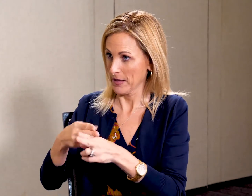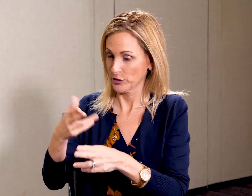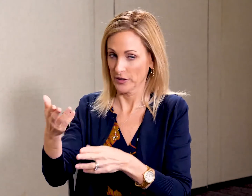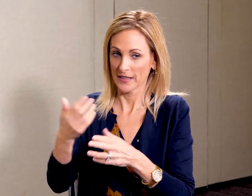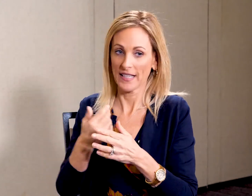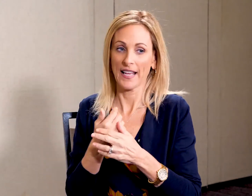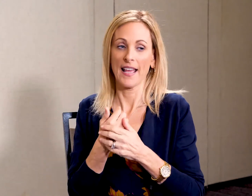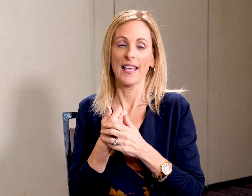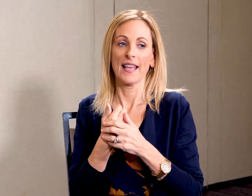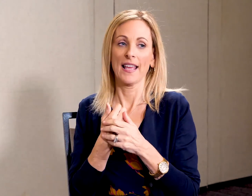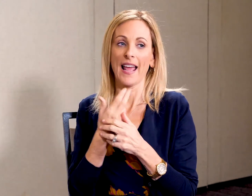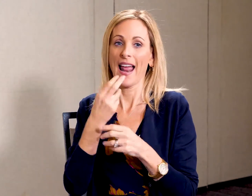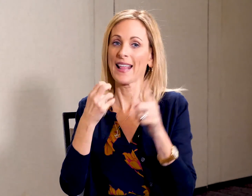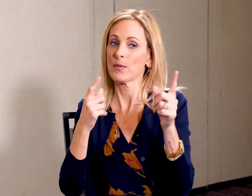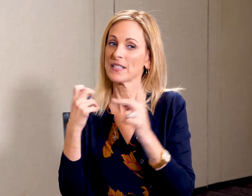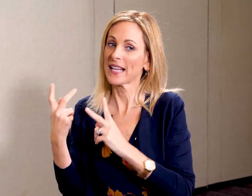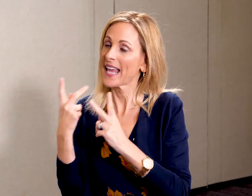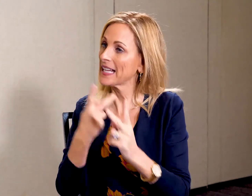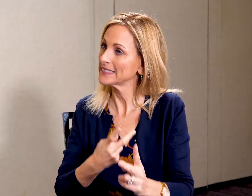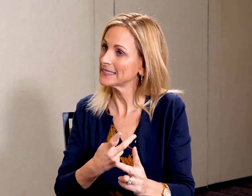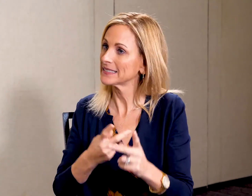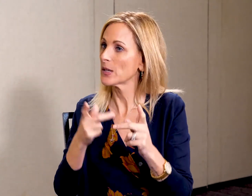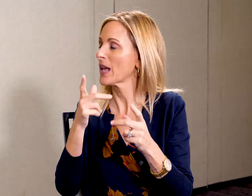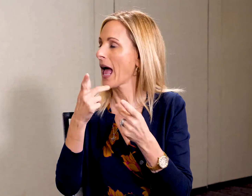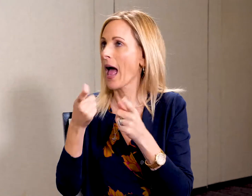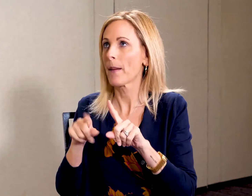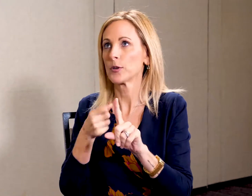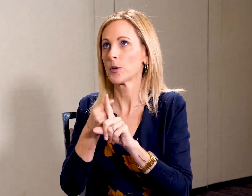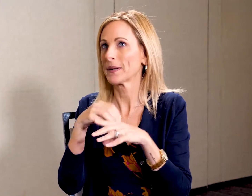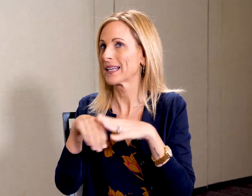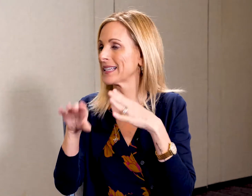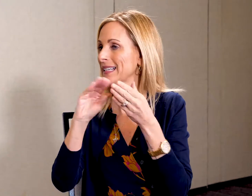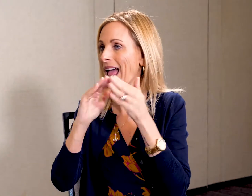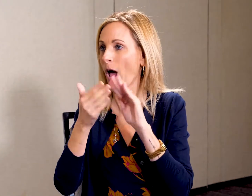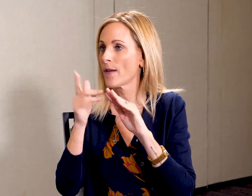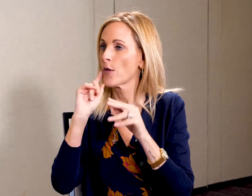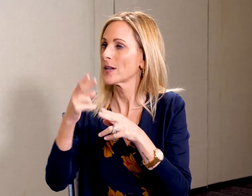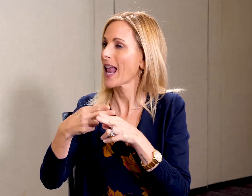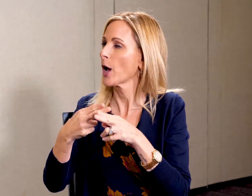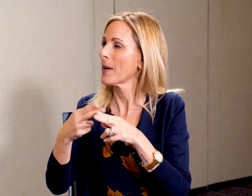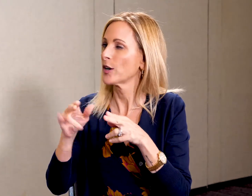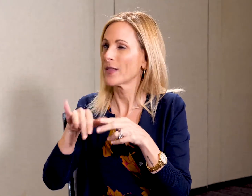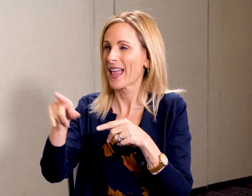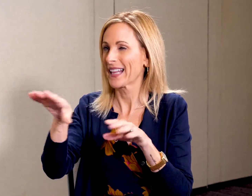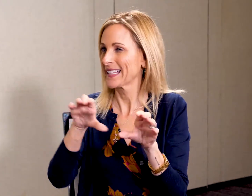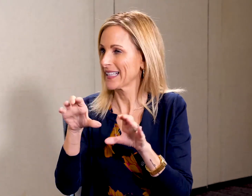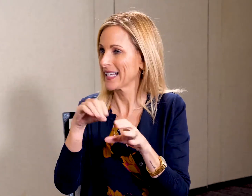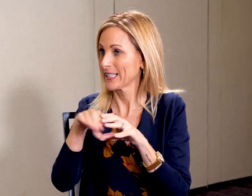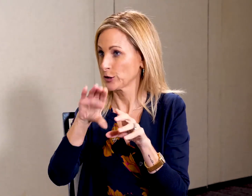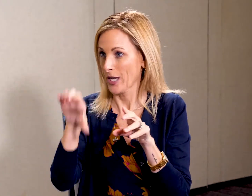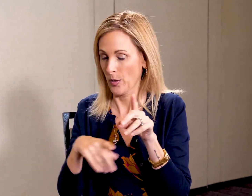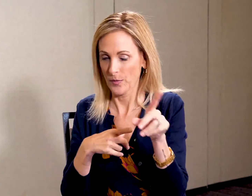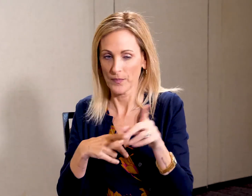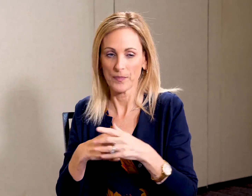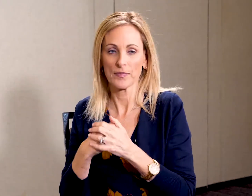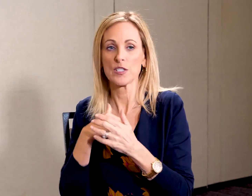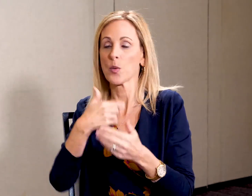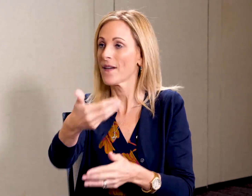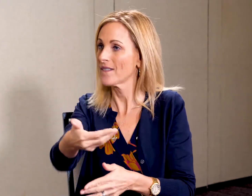the deaf, as I mentioned earlier, and he was paying a visit. He just happened to be in town for a documentary and a charity event that he was